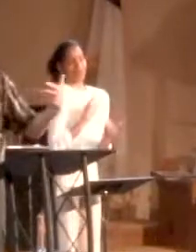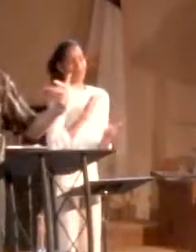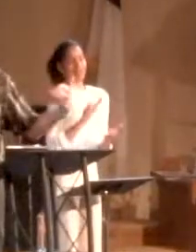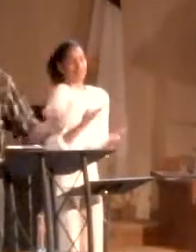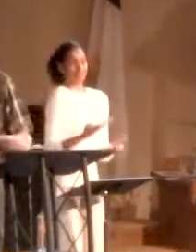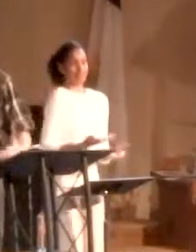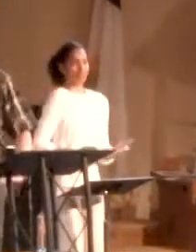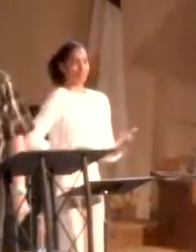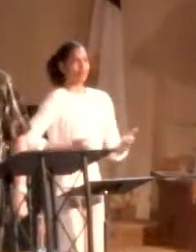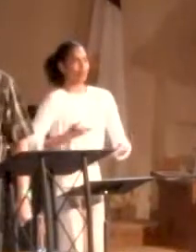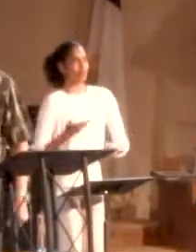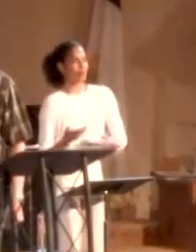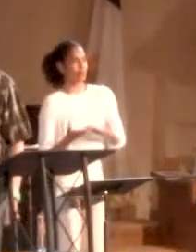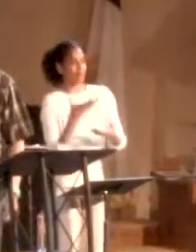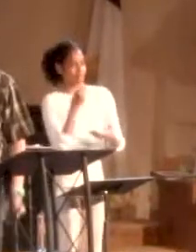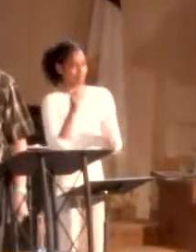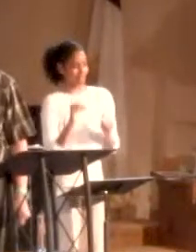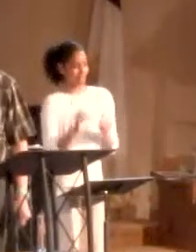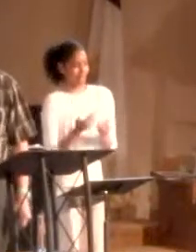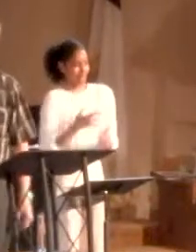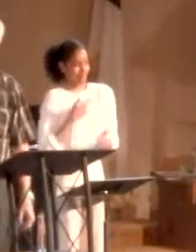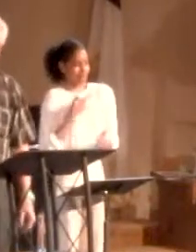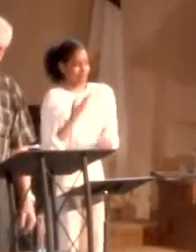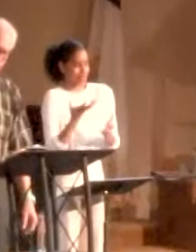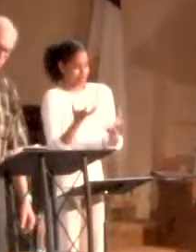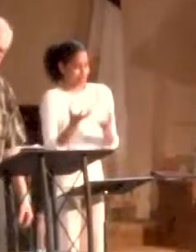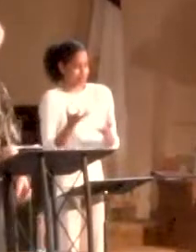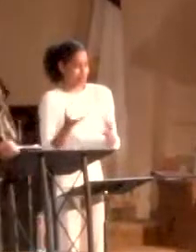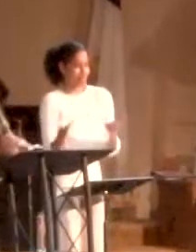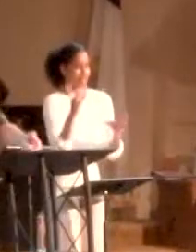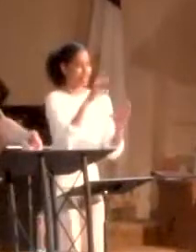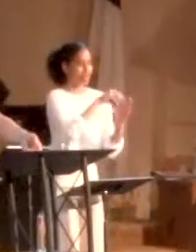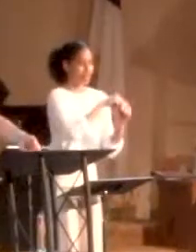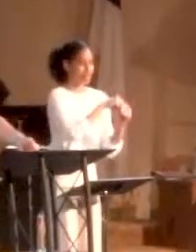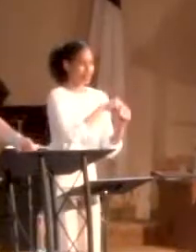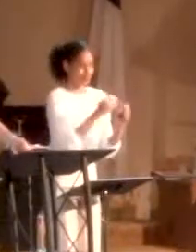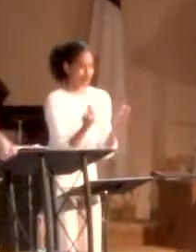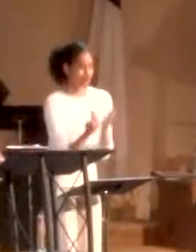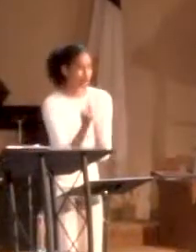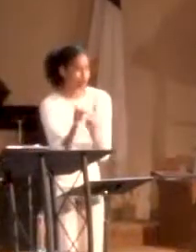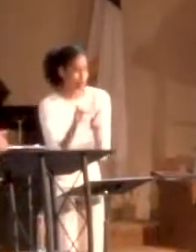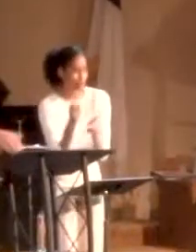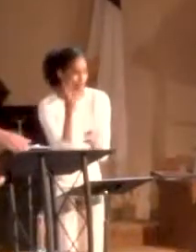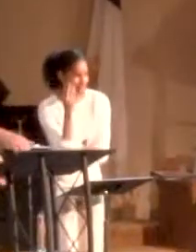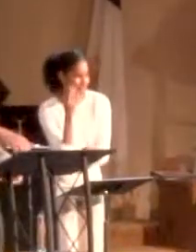welcomed and included in Christ. They've been through that.